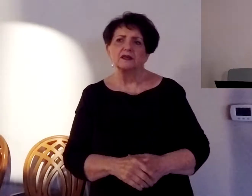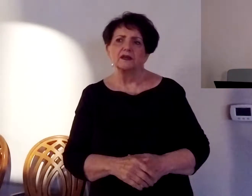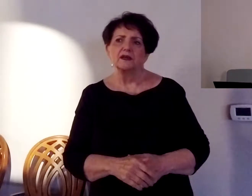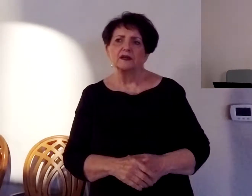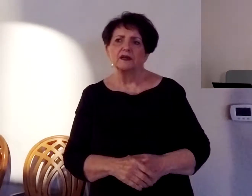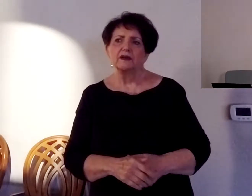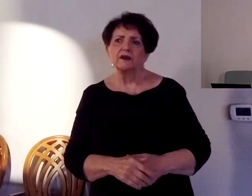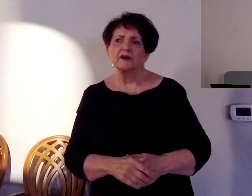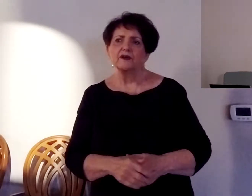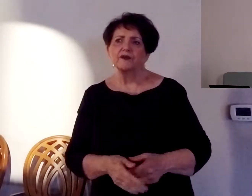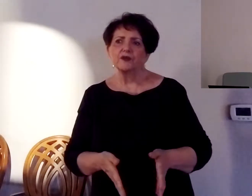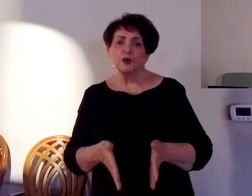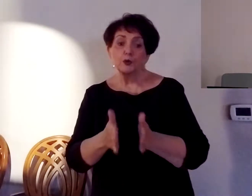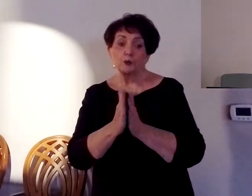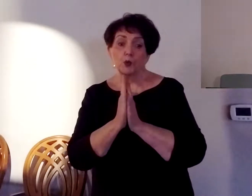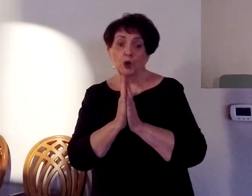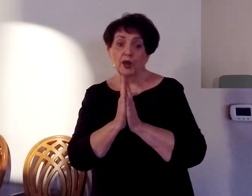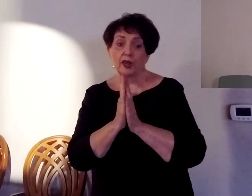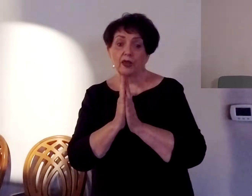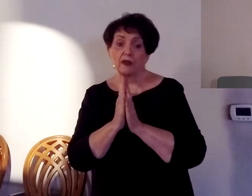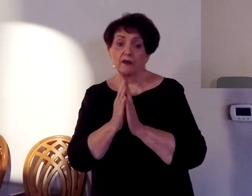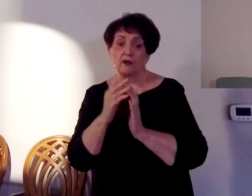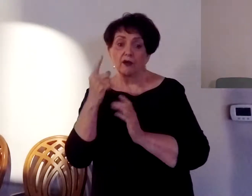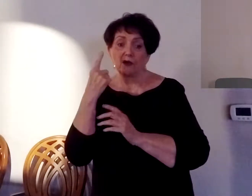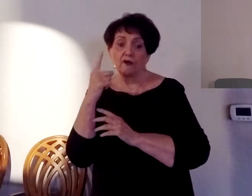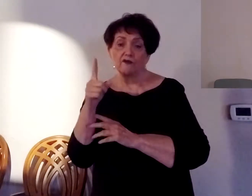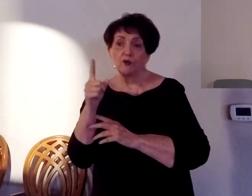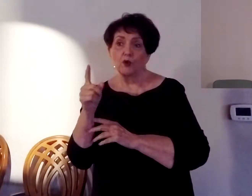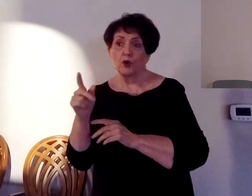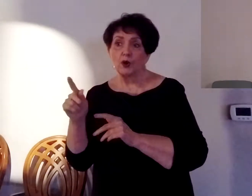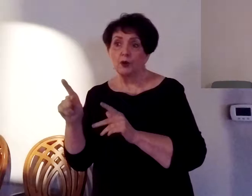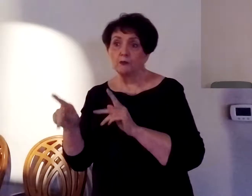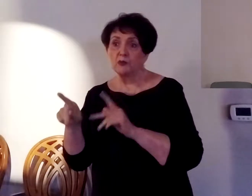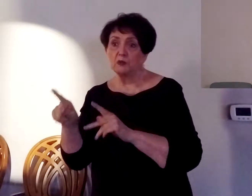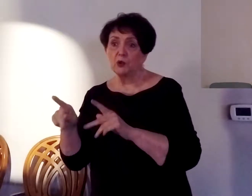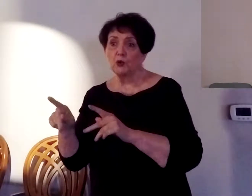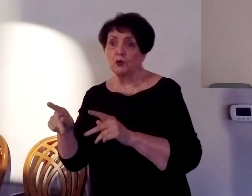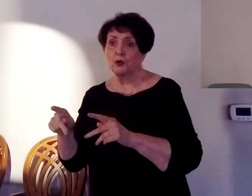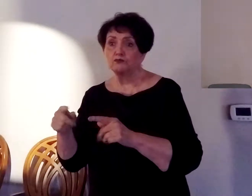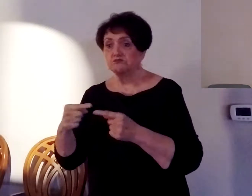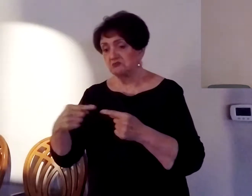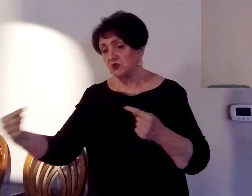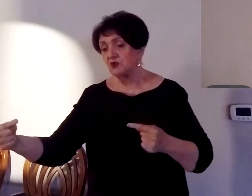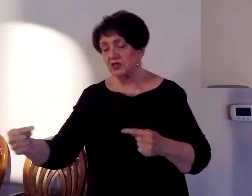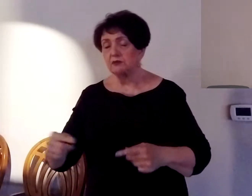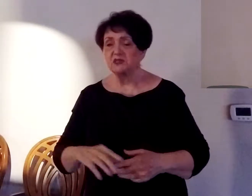for us to pray for those who would do us harm.